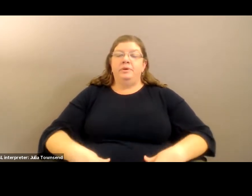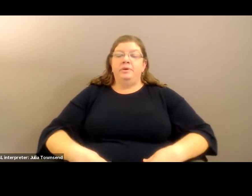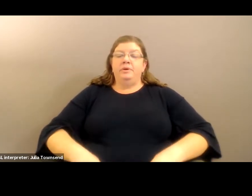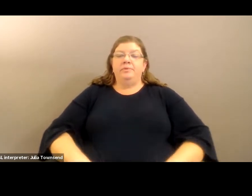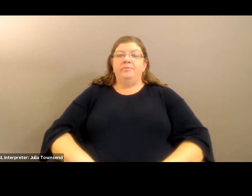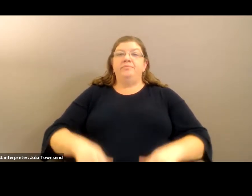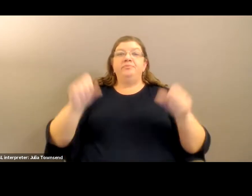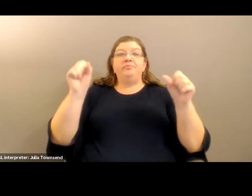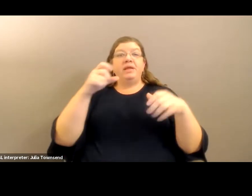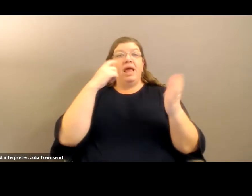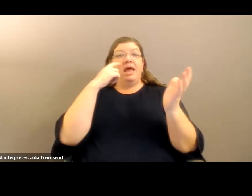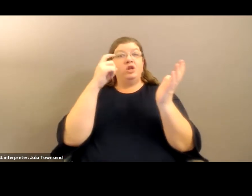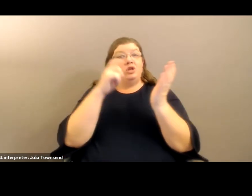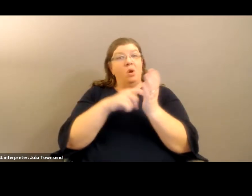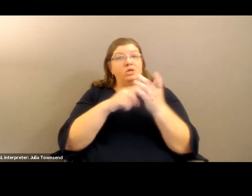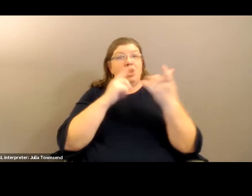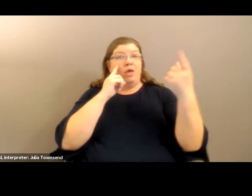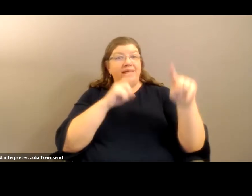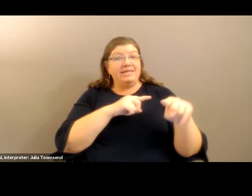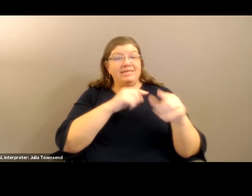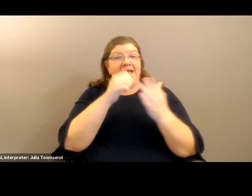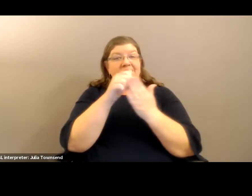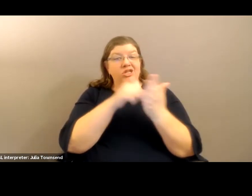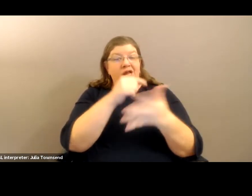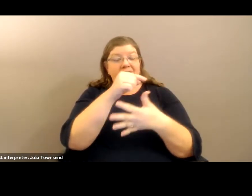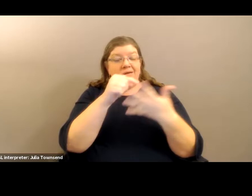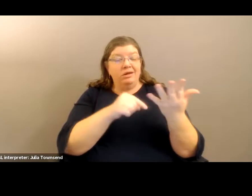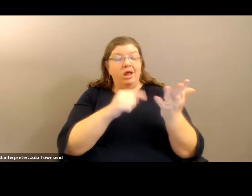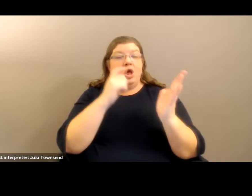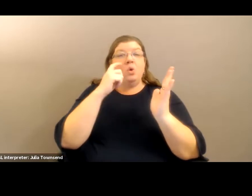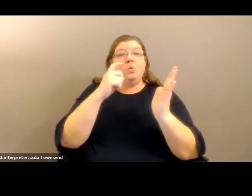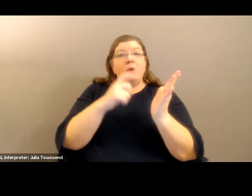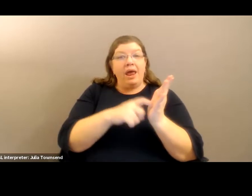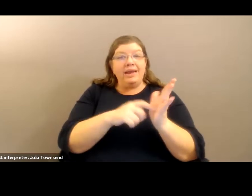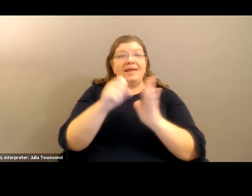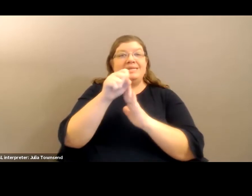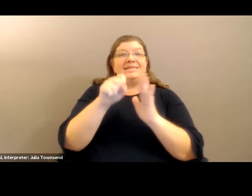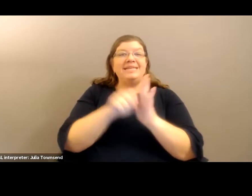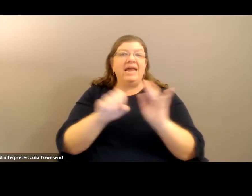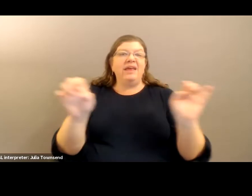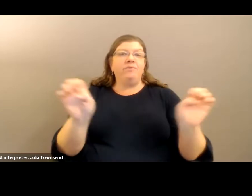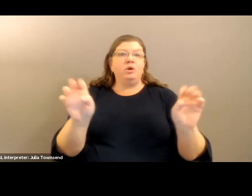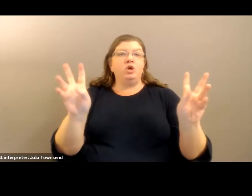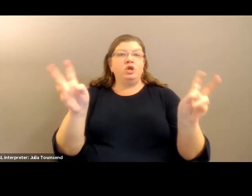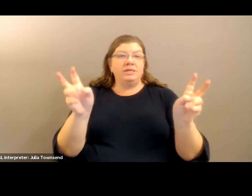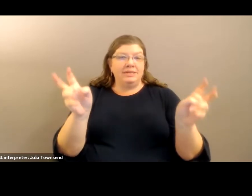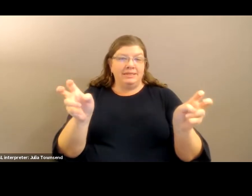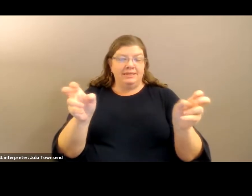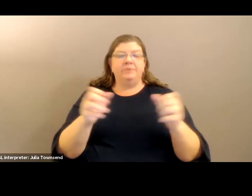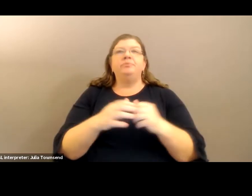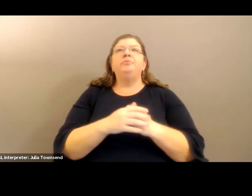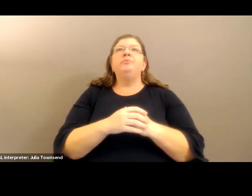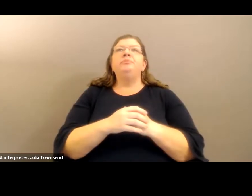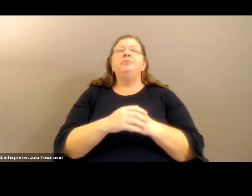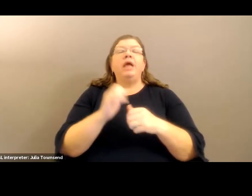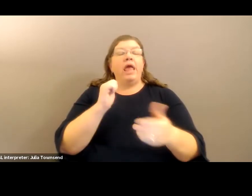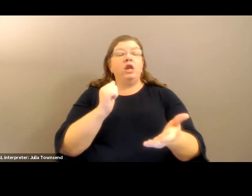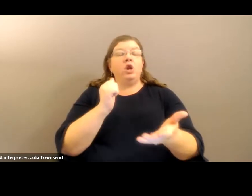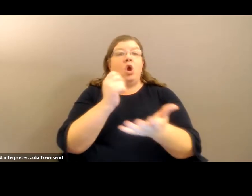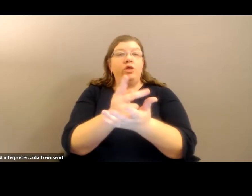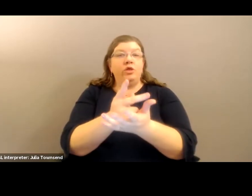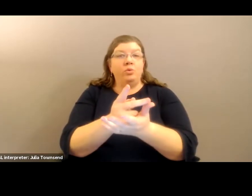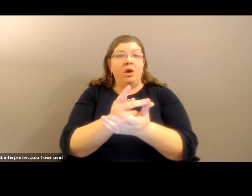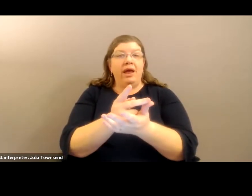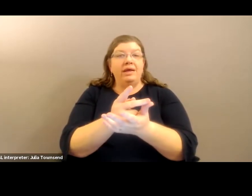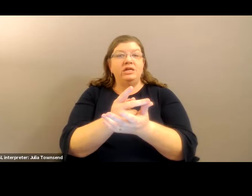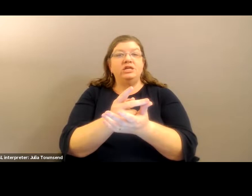Yes, I noticed that on the consent agenda is the recognizing of a state of emergency and authorizing these